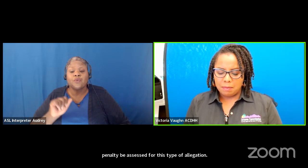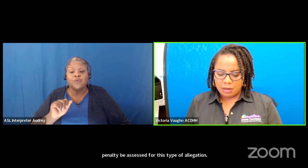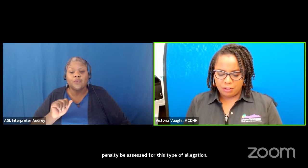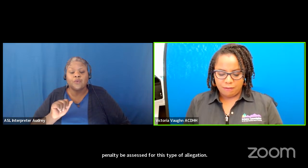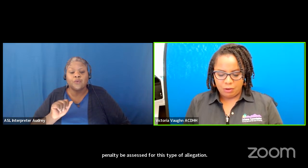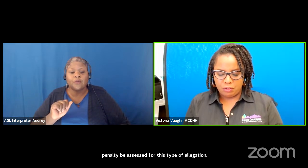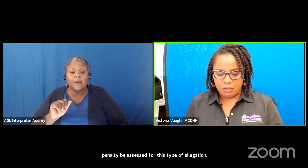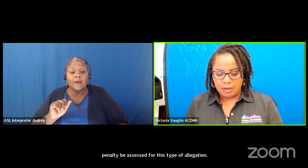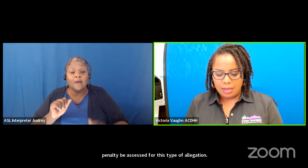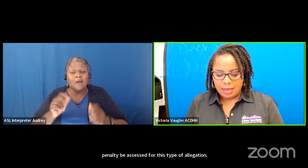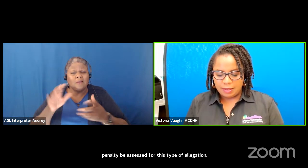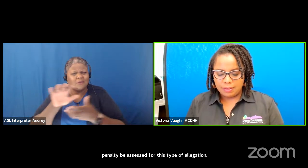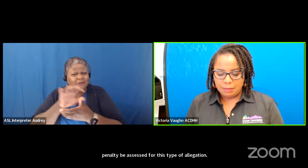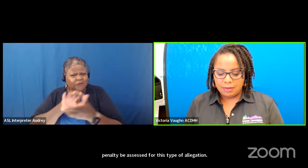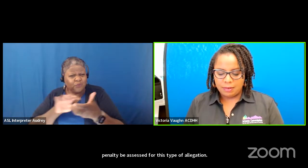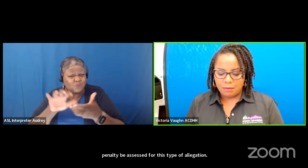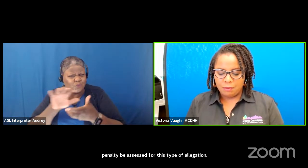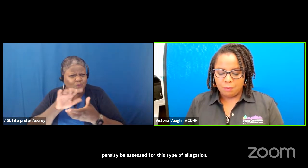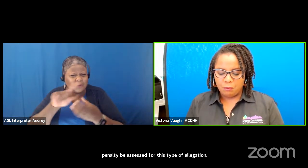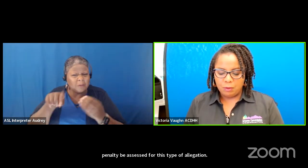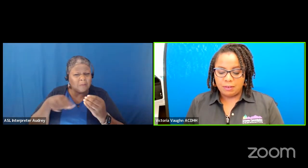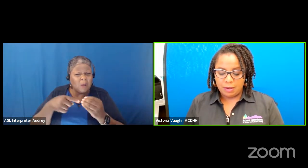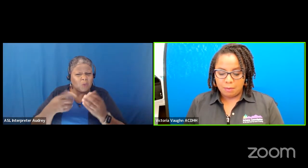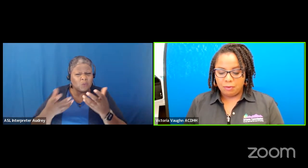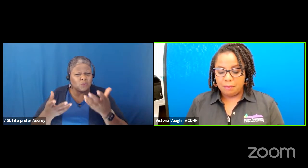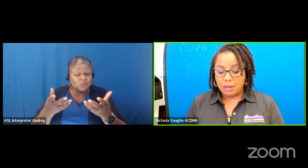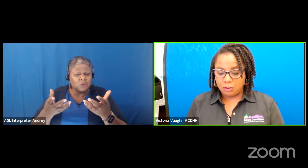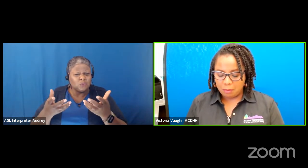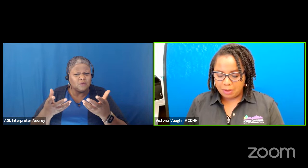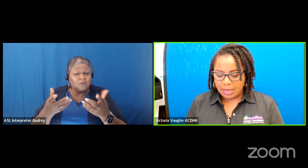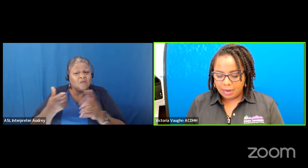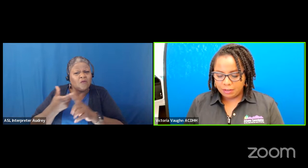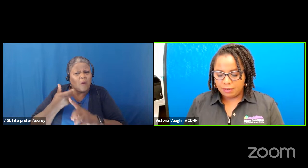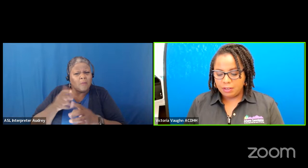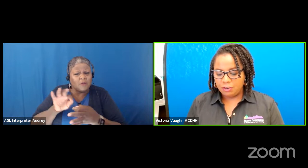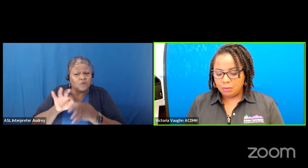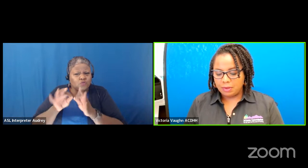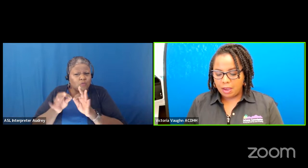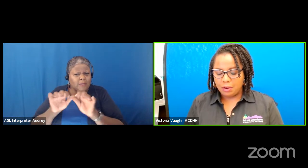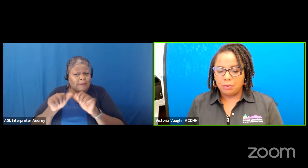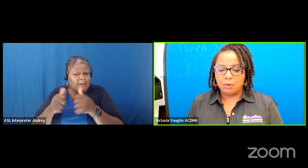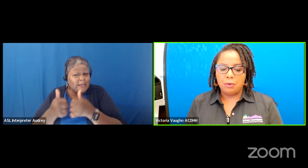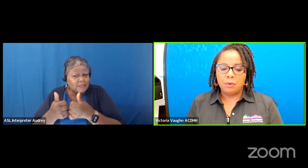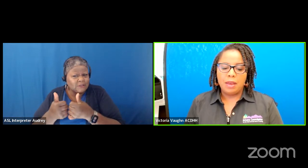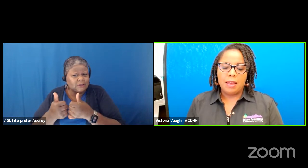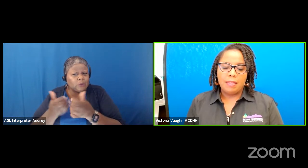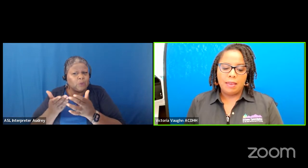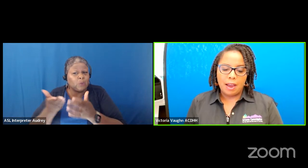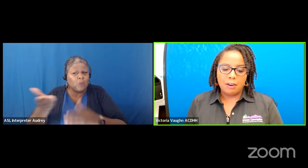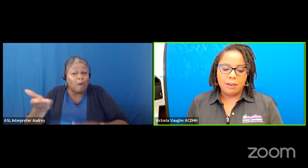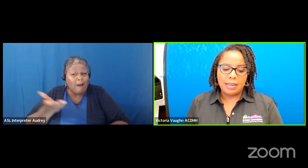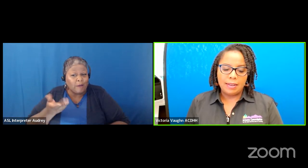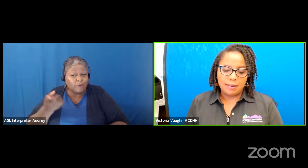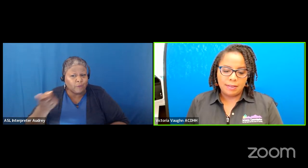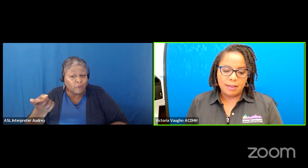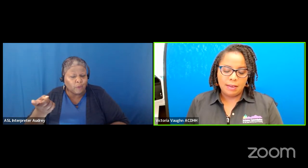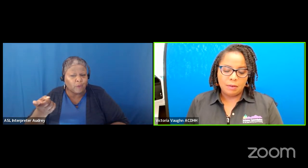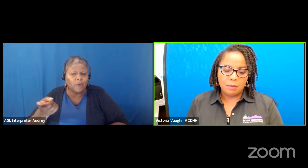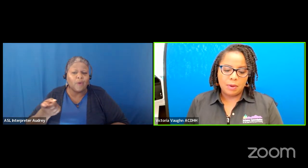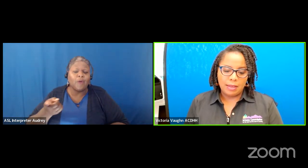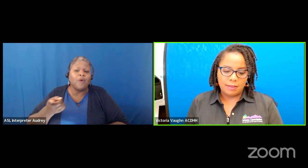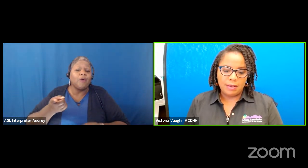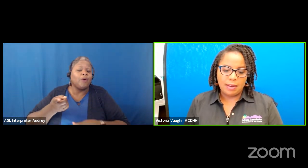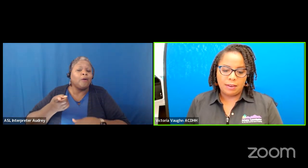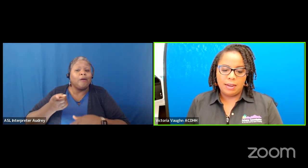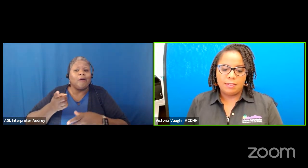there was much confusion that seemed to stem from the interpreting agency she was hired through, the hiring